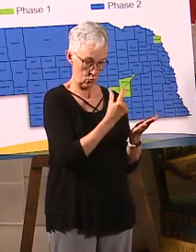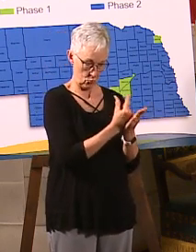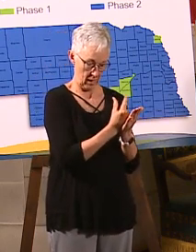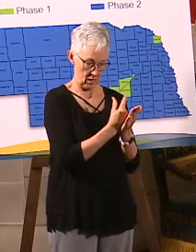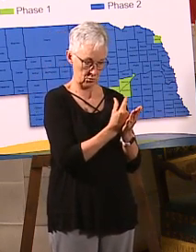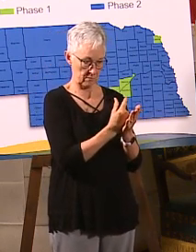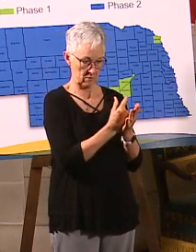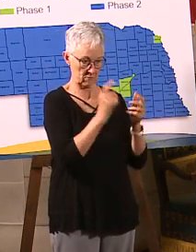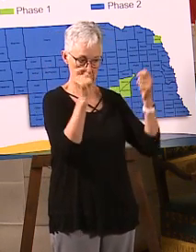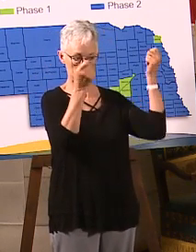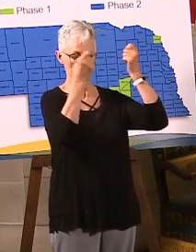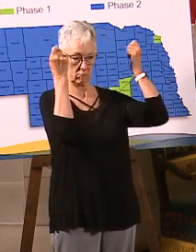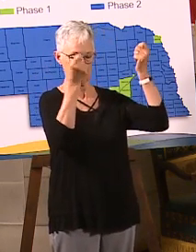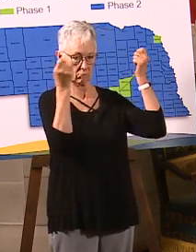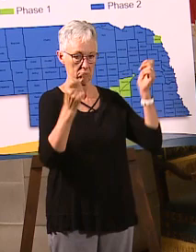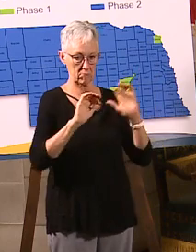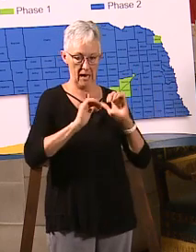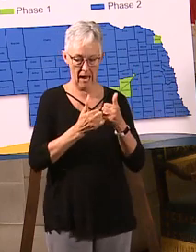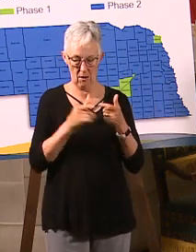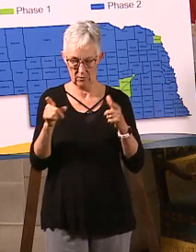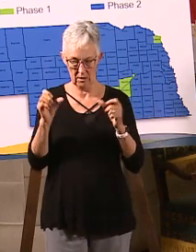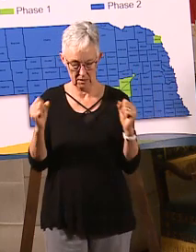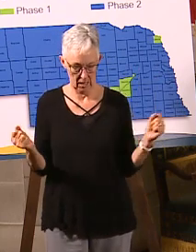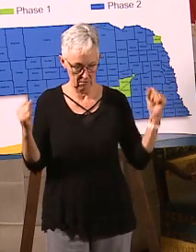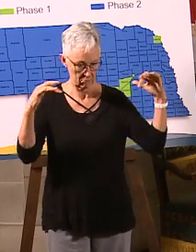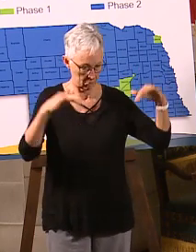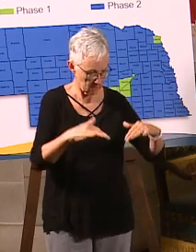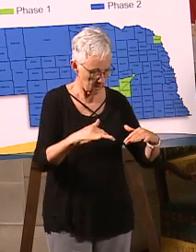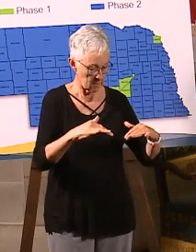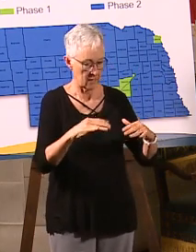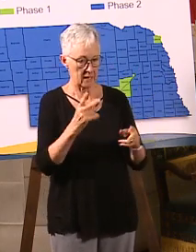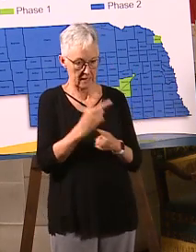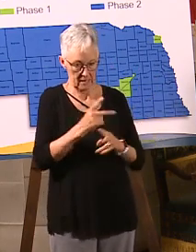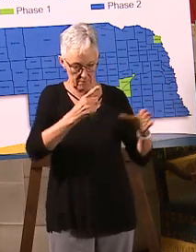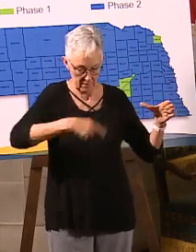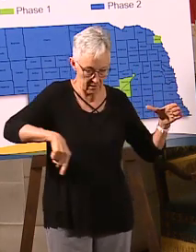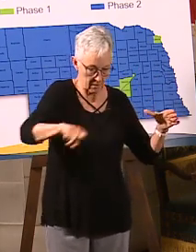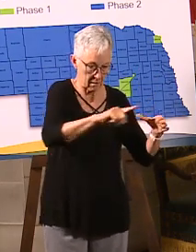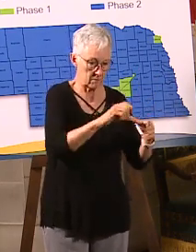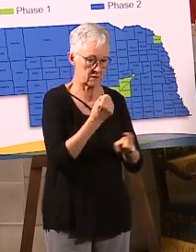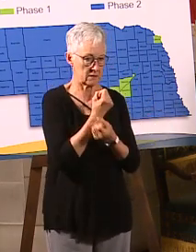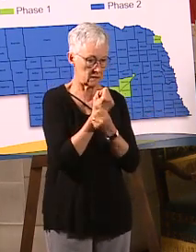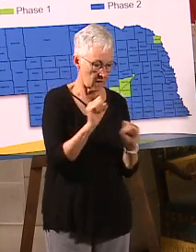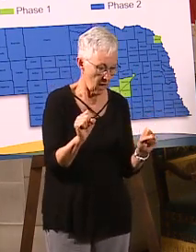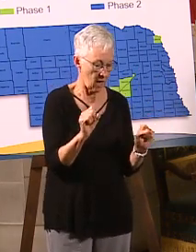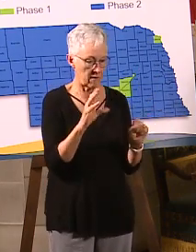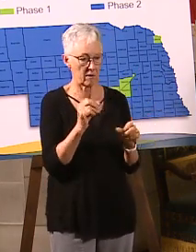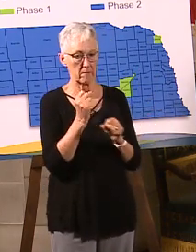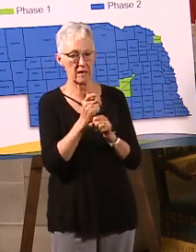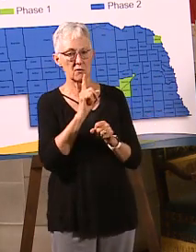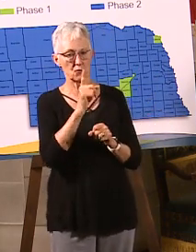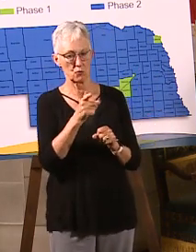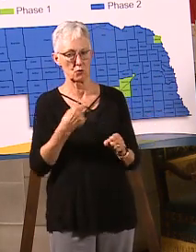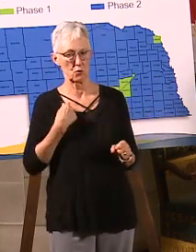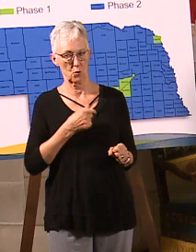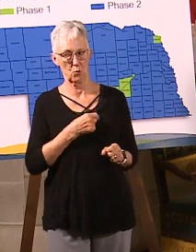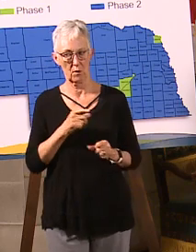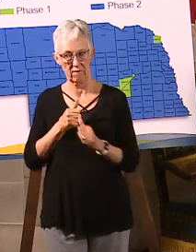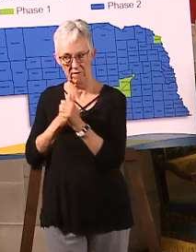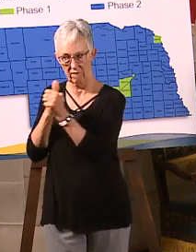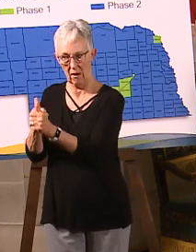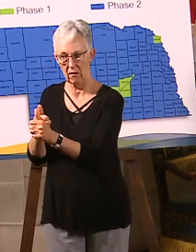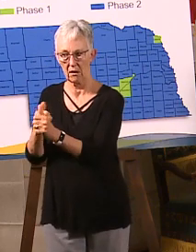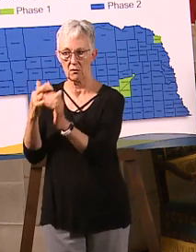of gather with folks in a safe way, ensuring that we're thinking of those processes. So really, again, summer is a